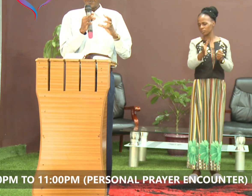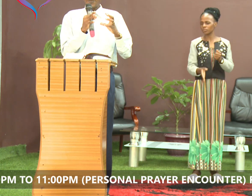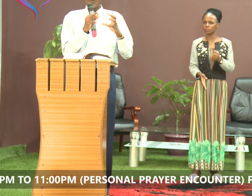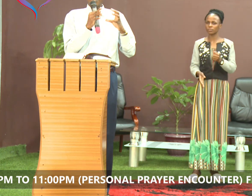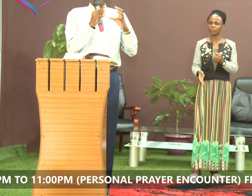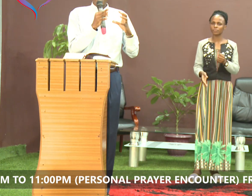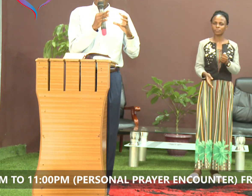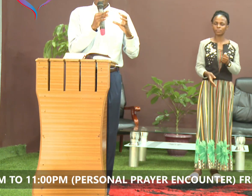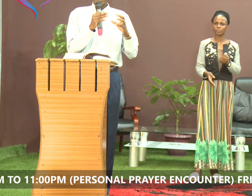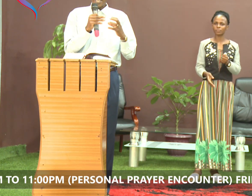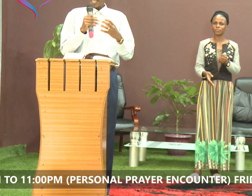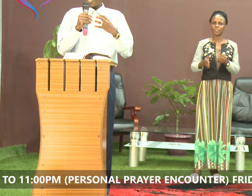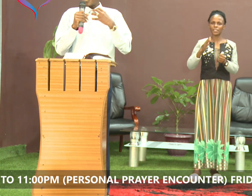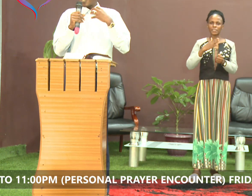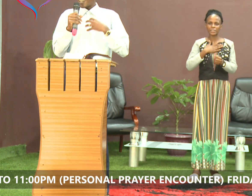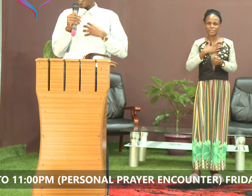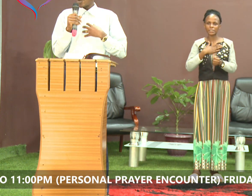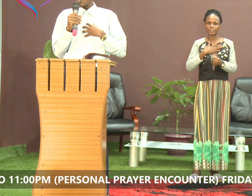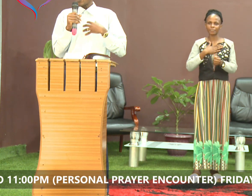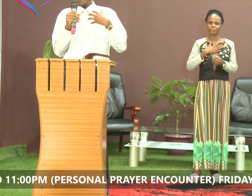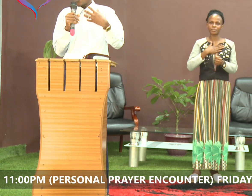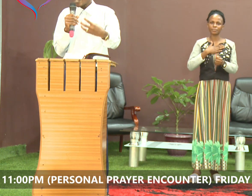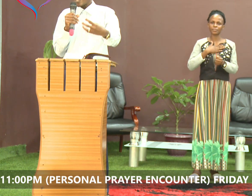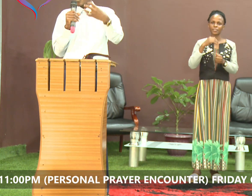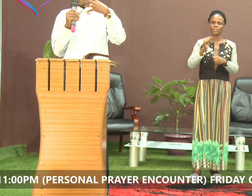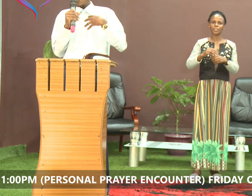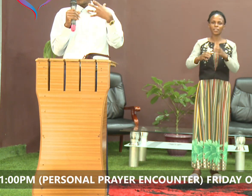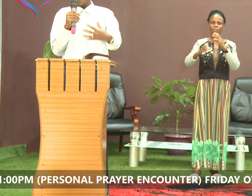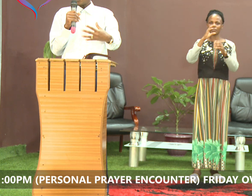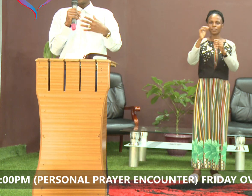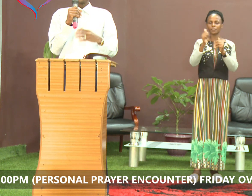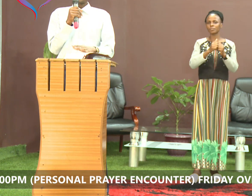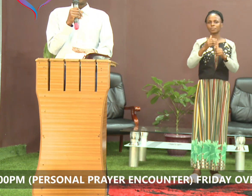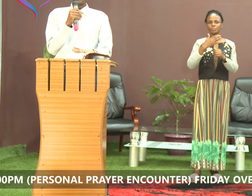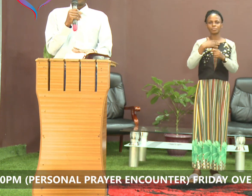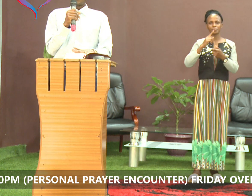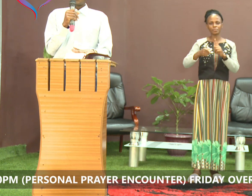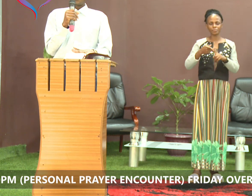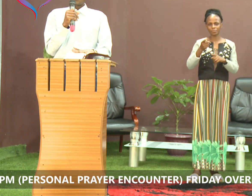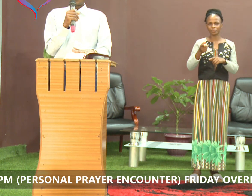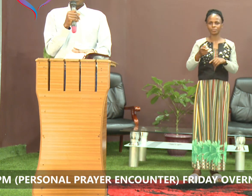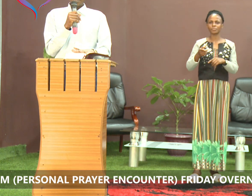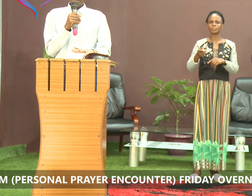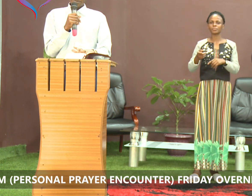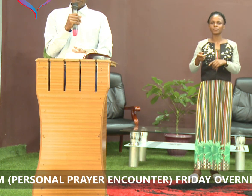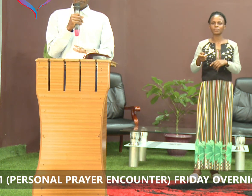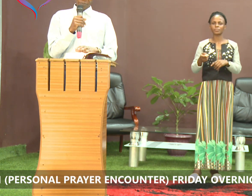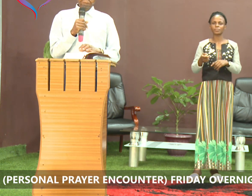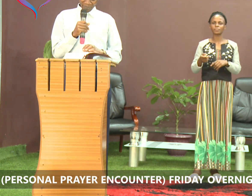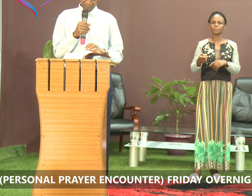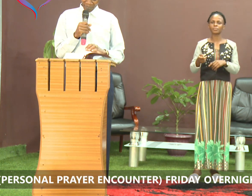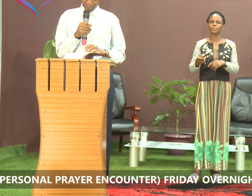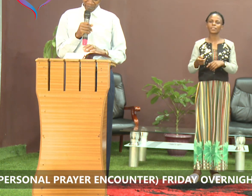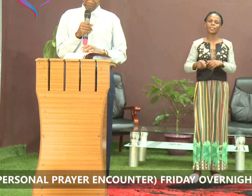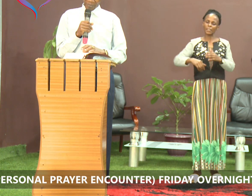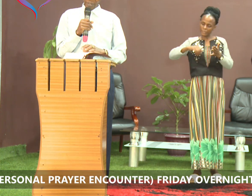nti no yaffe yange nze ka wano wensobola okwogeraganyiza n'omuntu ono. So I'm here to tell you that it is not, the problems are